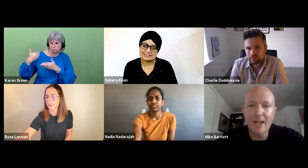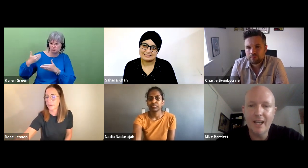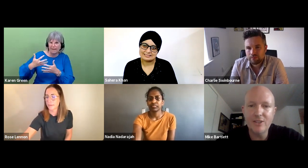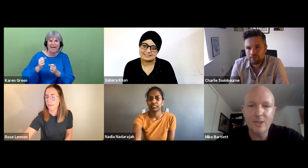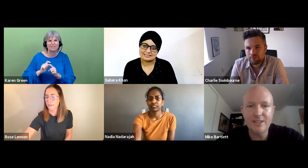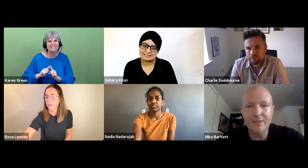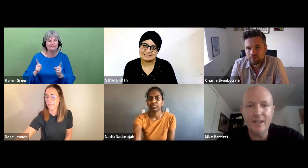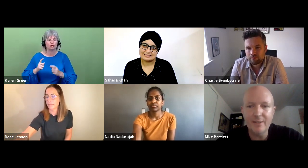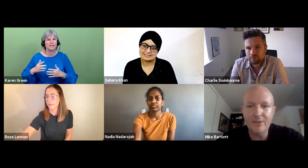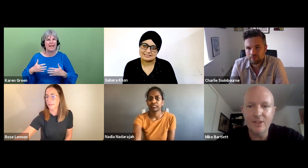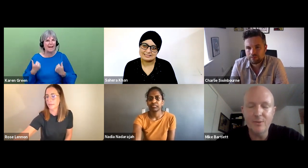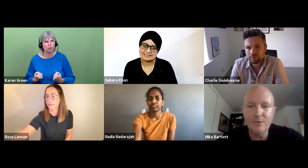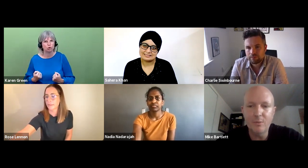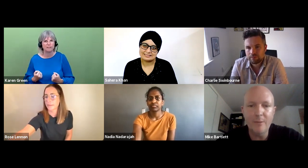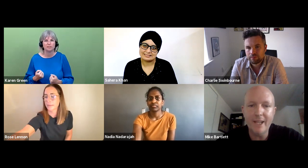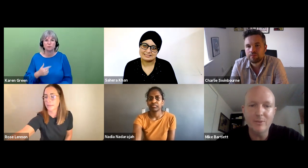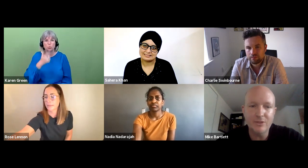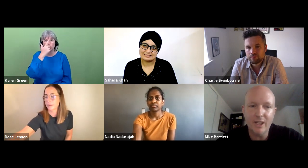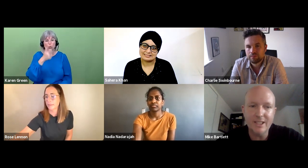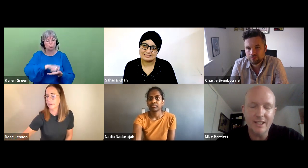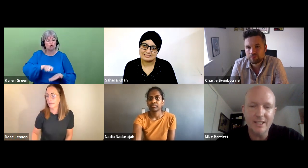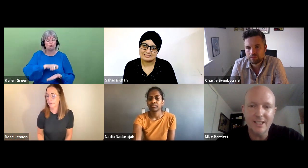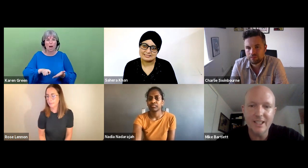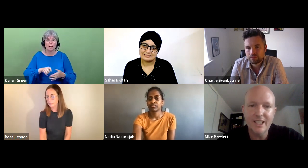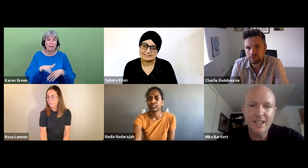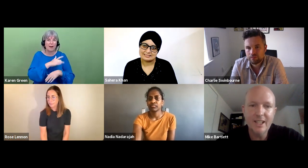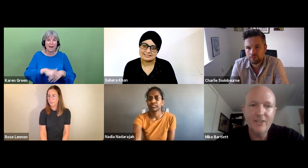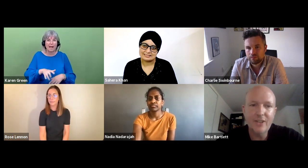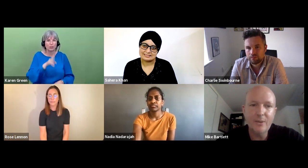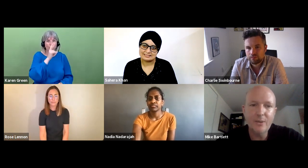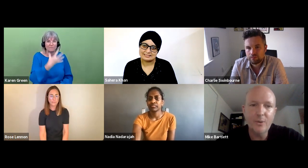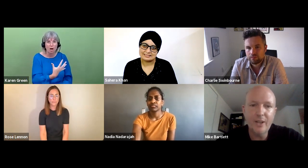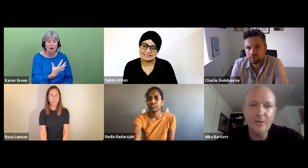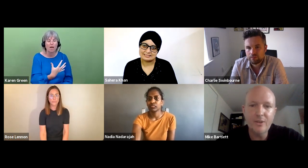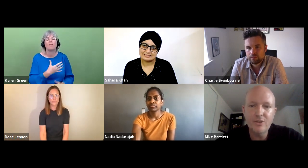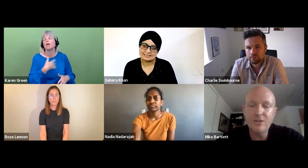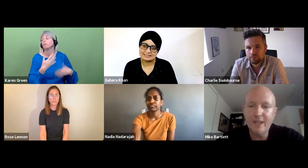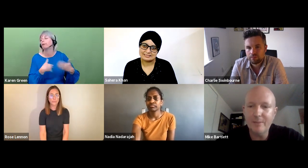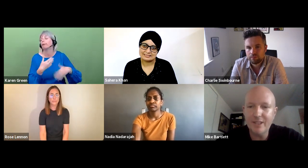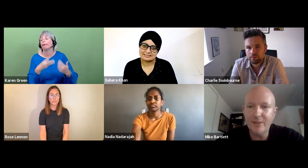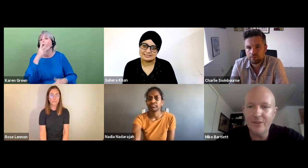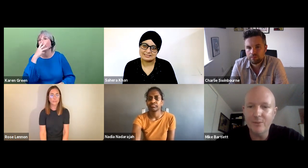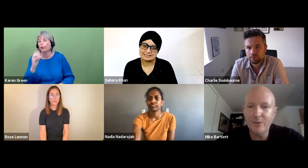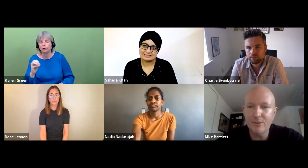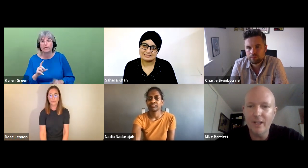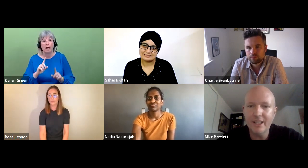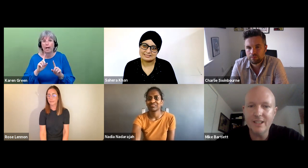at 25 that you won't be able to write at 30. So although you do develop skills the more you write, I